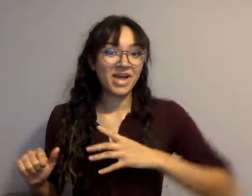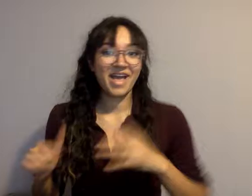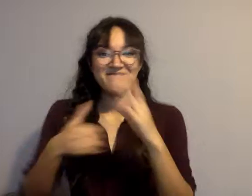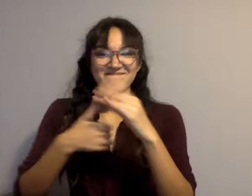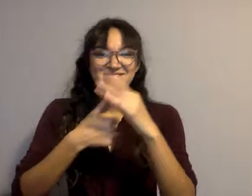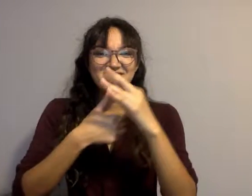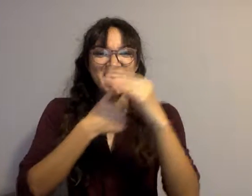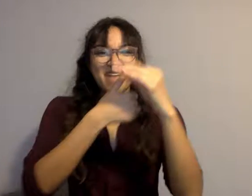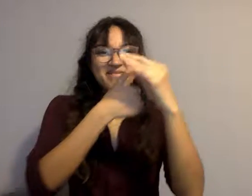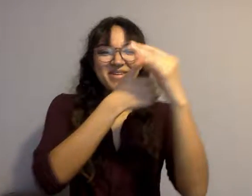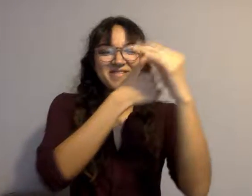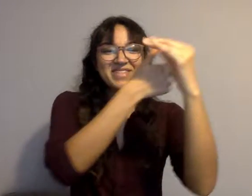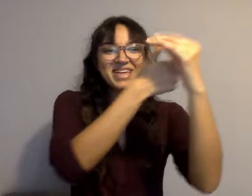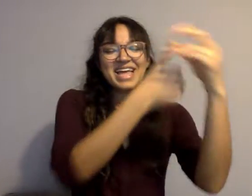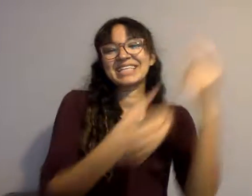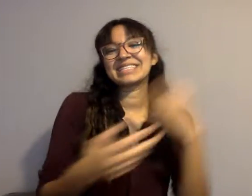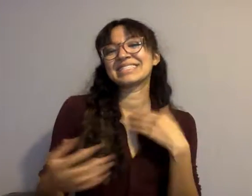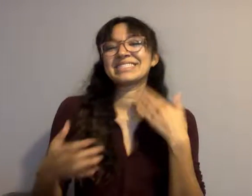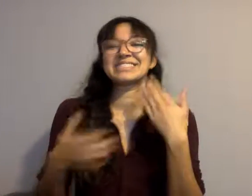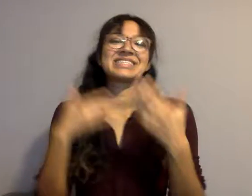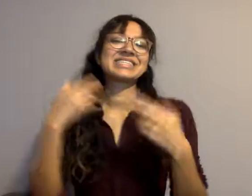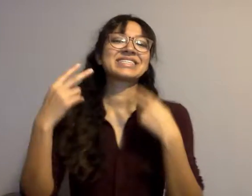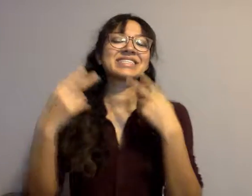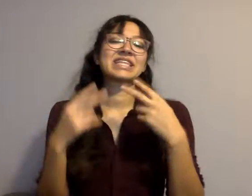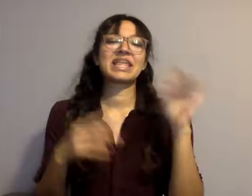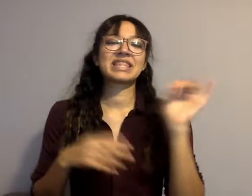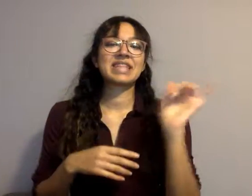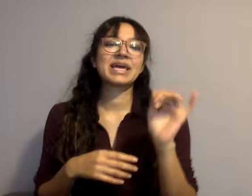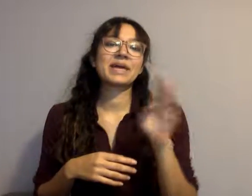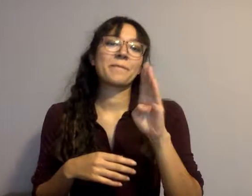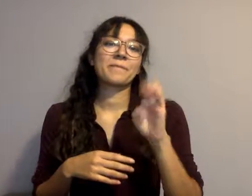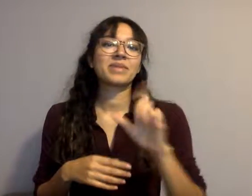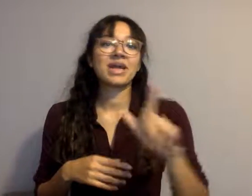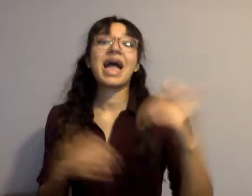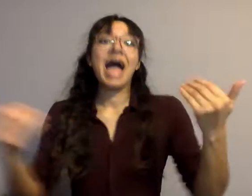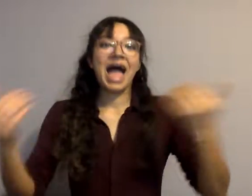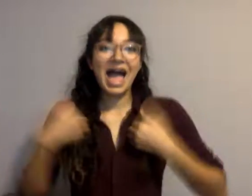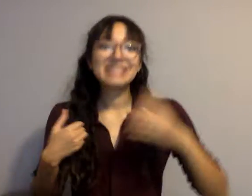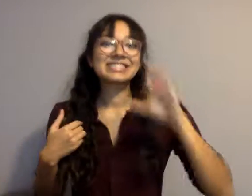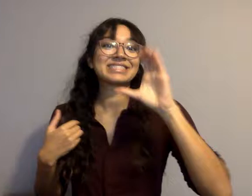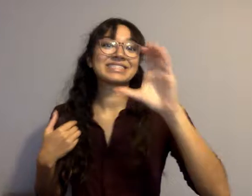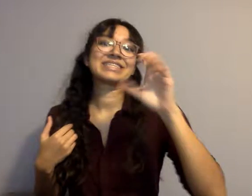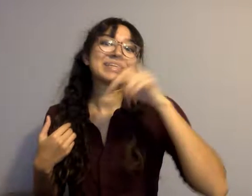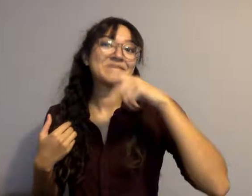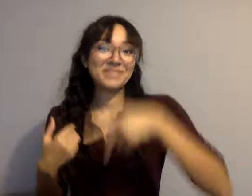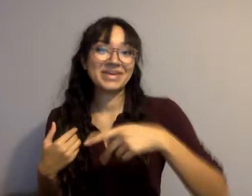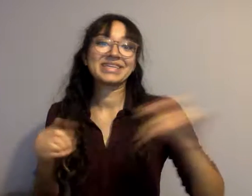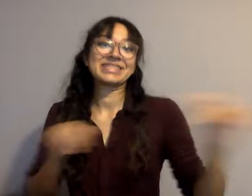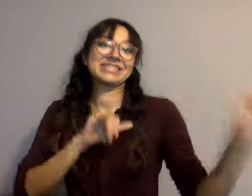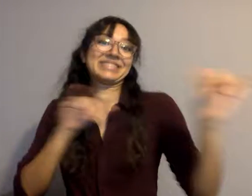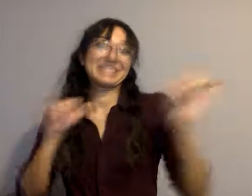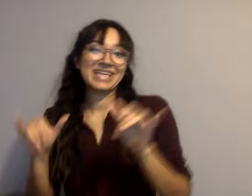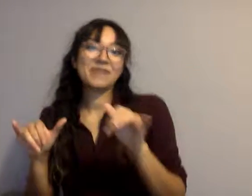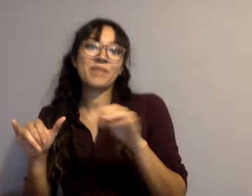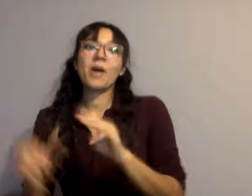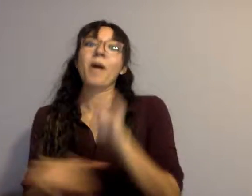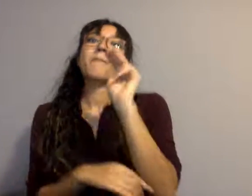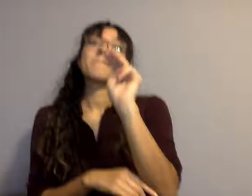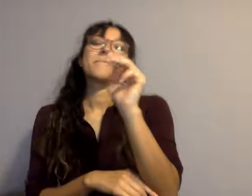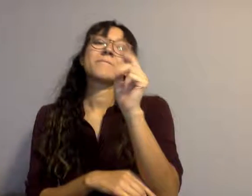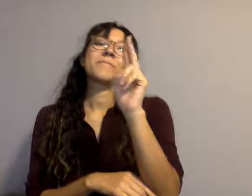and stings like a bee, has Parkinson's and shakes just like me, Muhammad Ali.